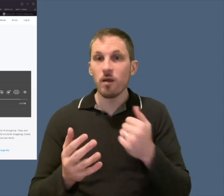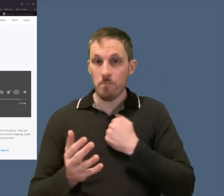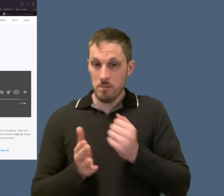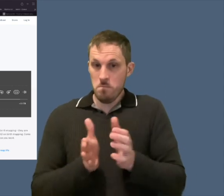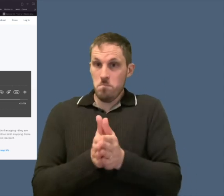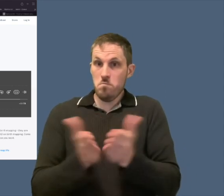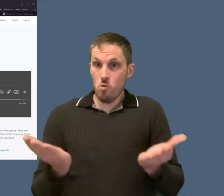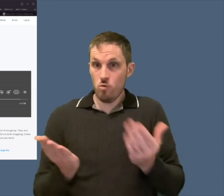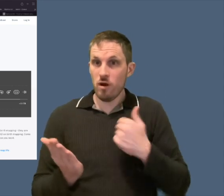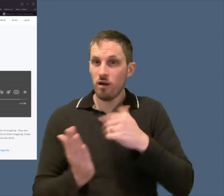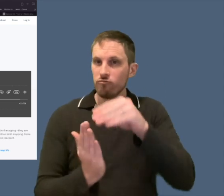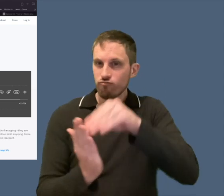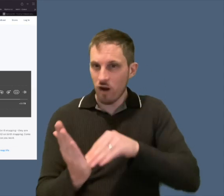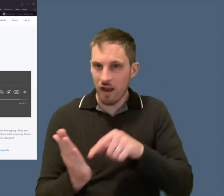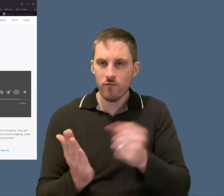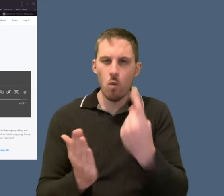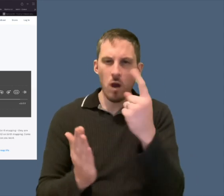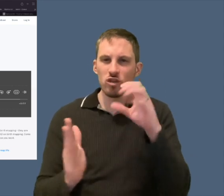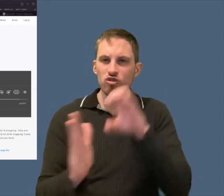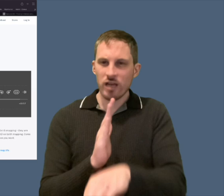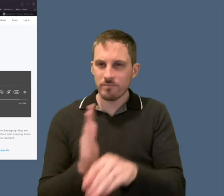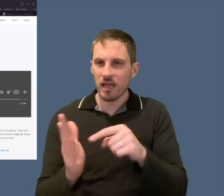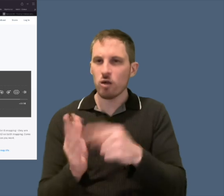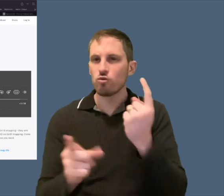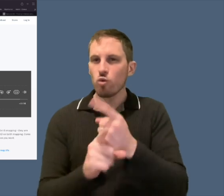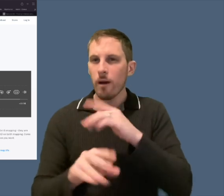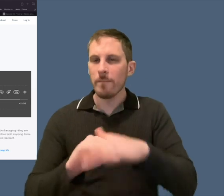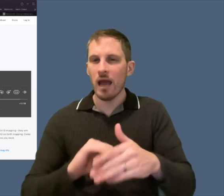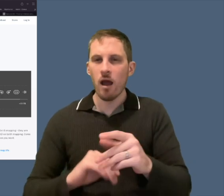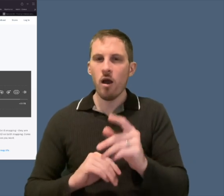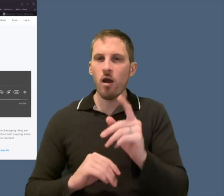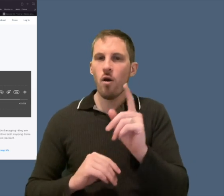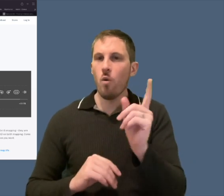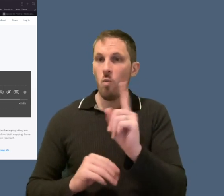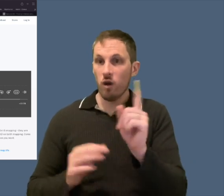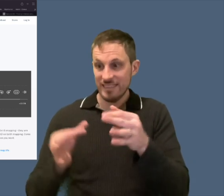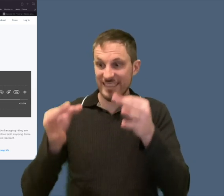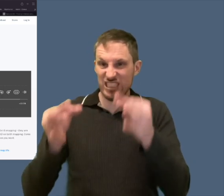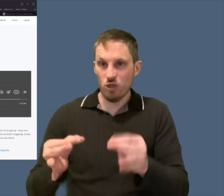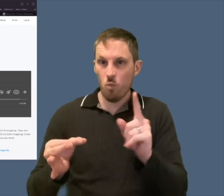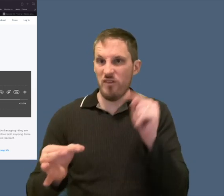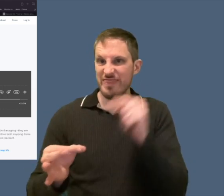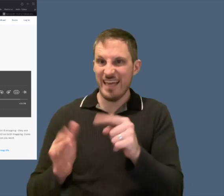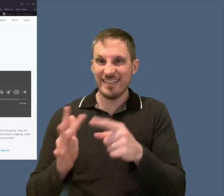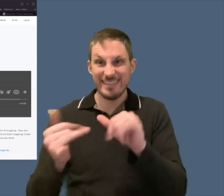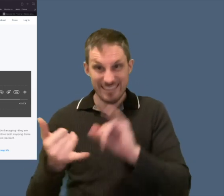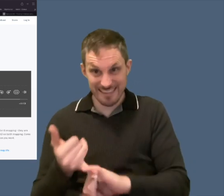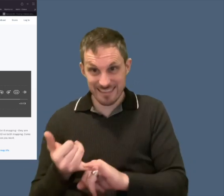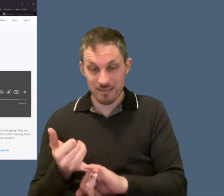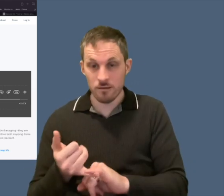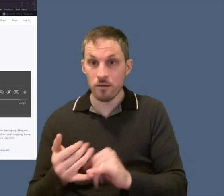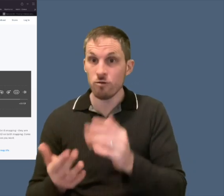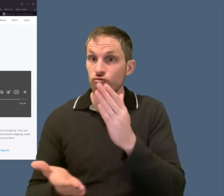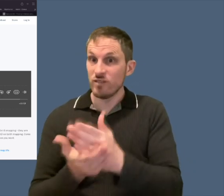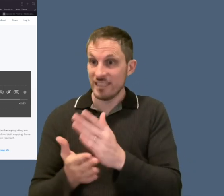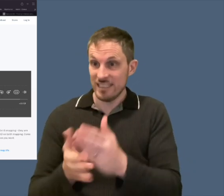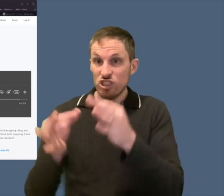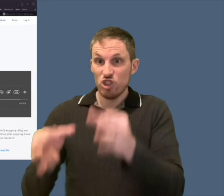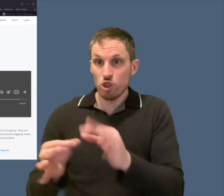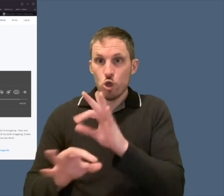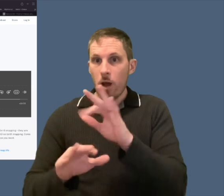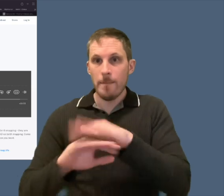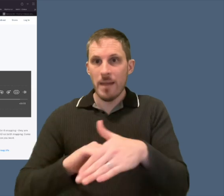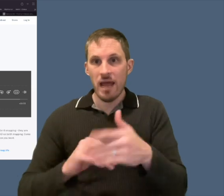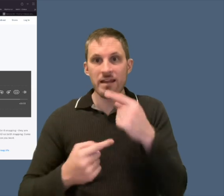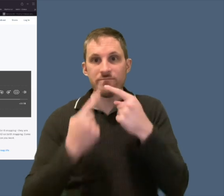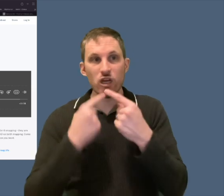wrote has one chapter that discusses what a decision actually is. And it's not about being given information.